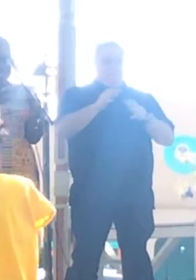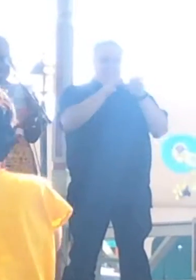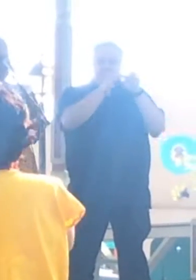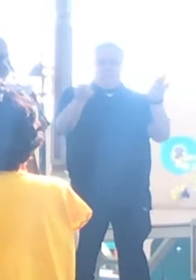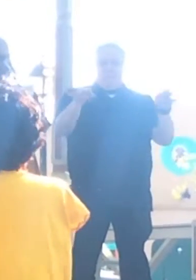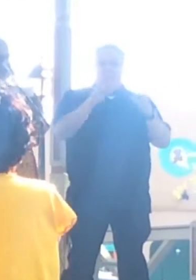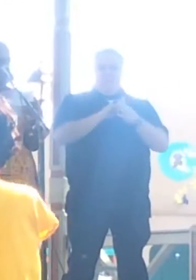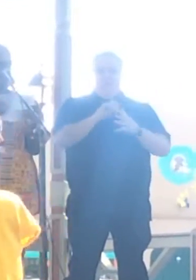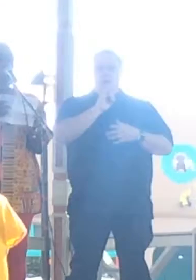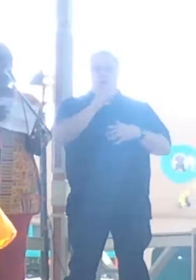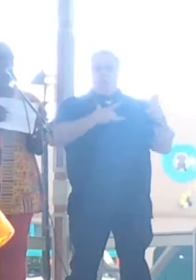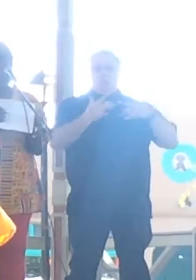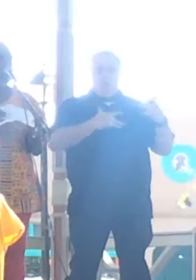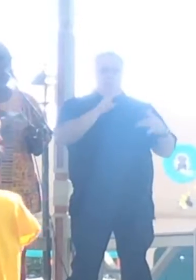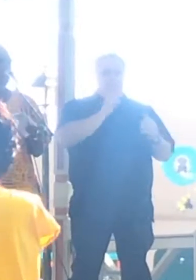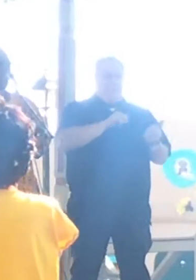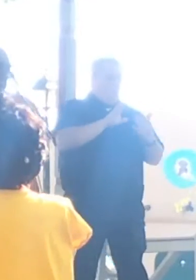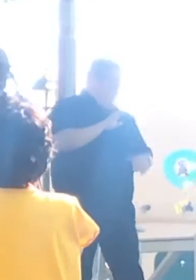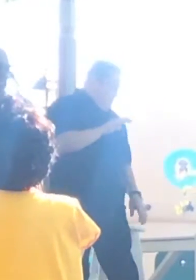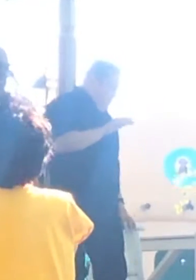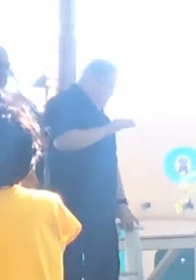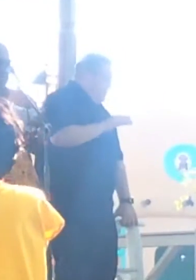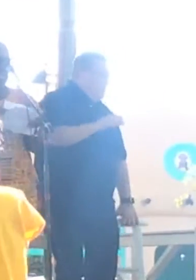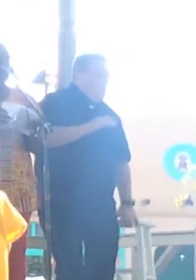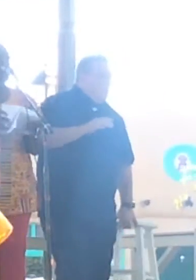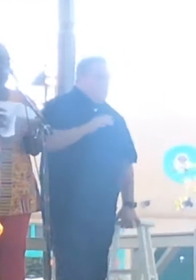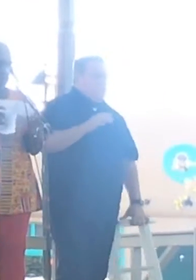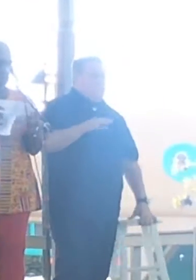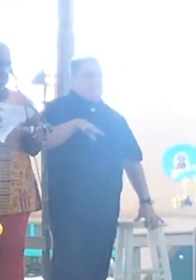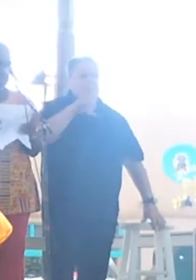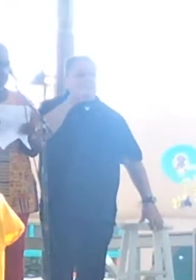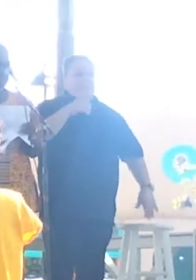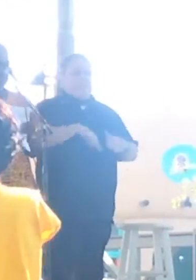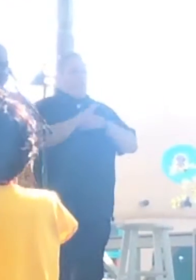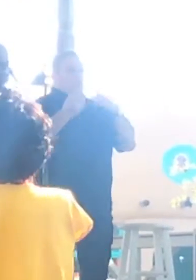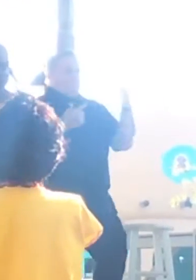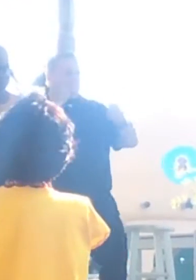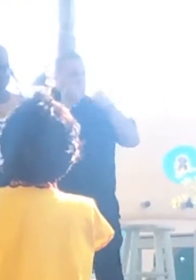statements that our concerns will be addressed and taken into consideration.